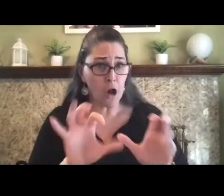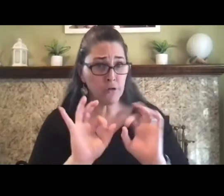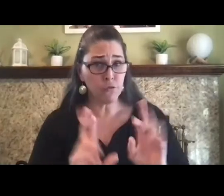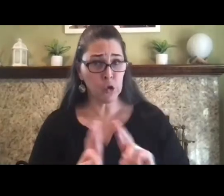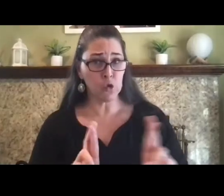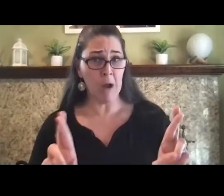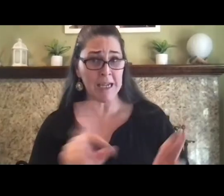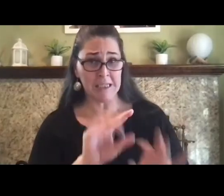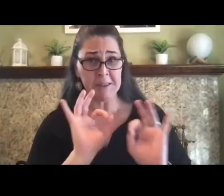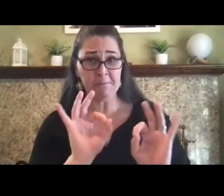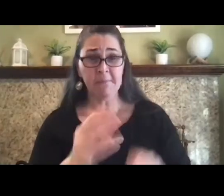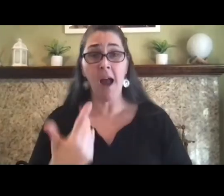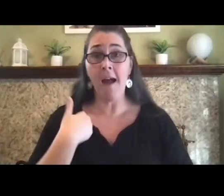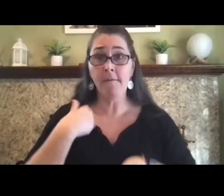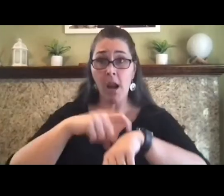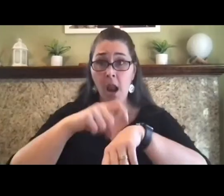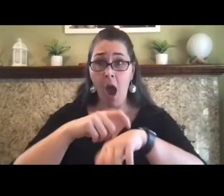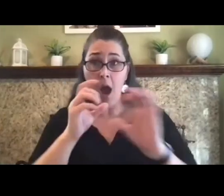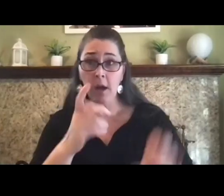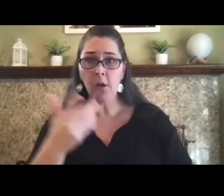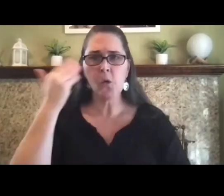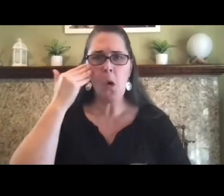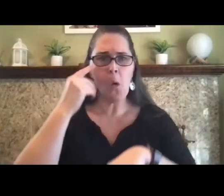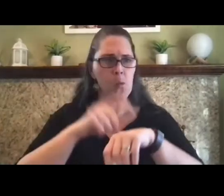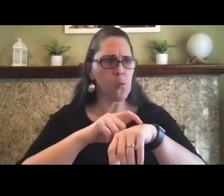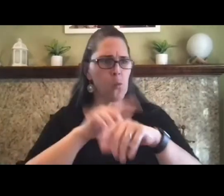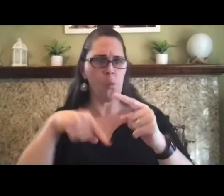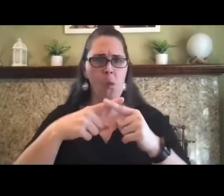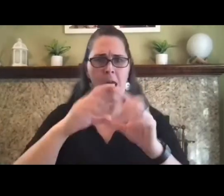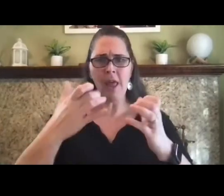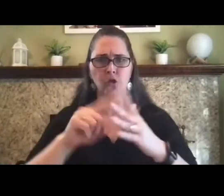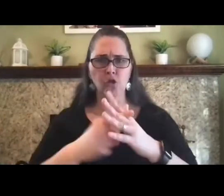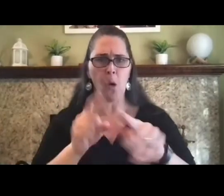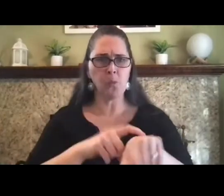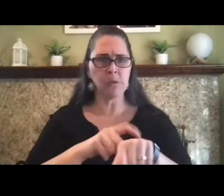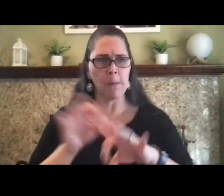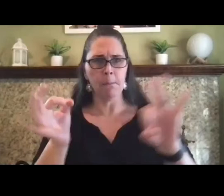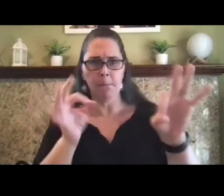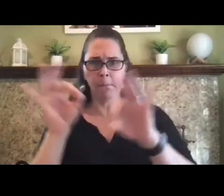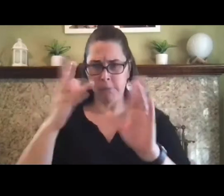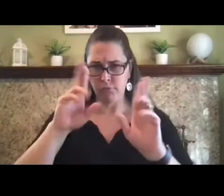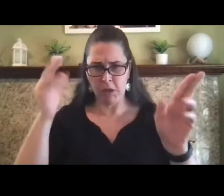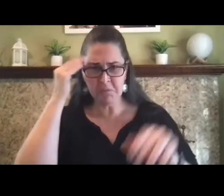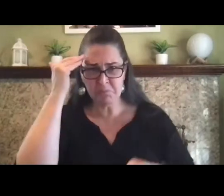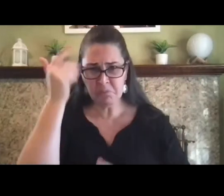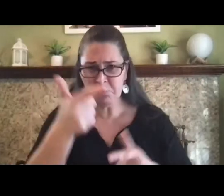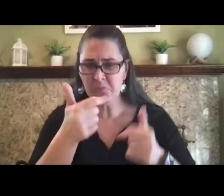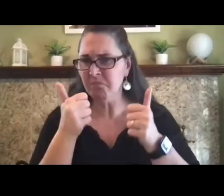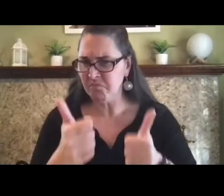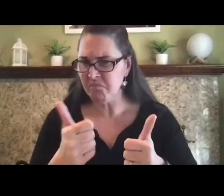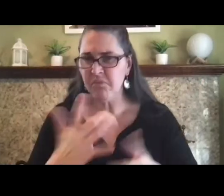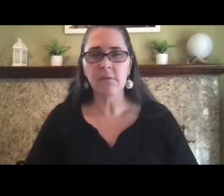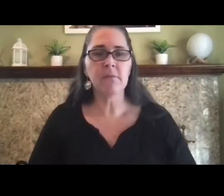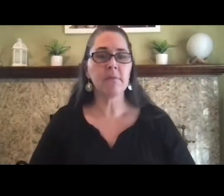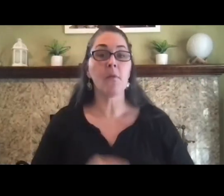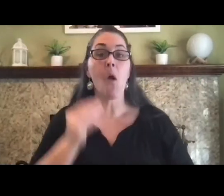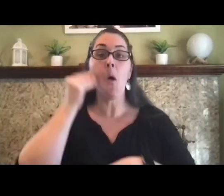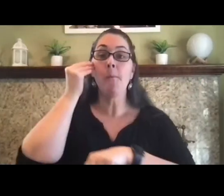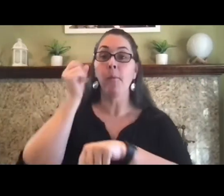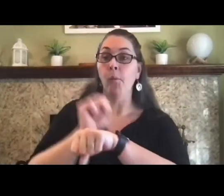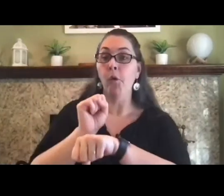For example, parents can check if their laptop or iPad or computer is set up, fully charged and ready to go. Is there a visible clock